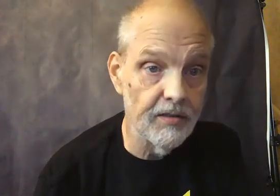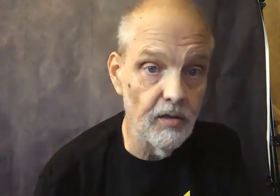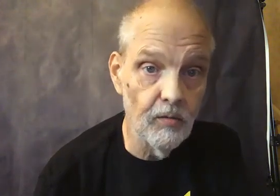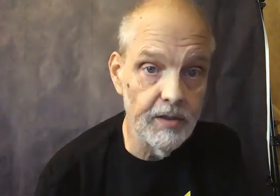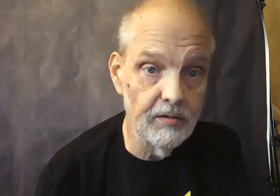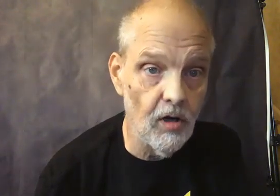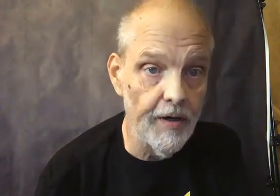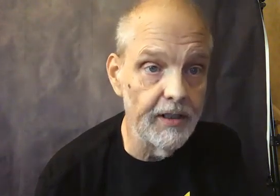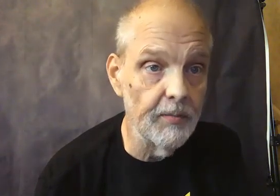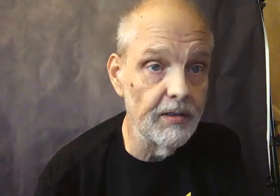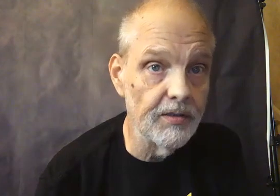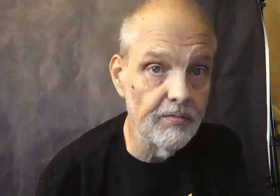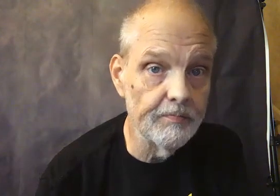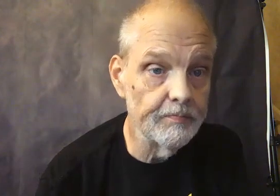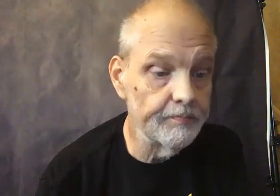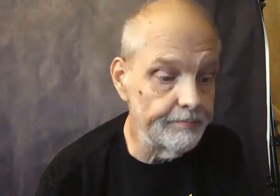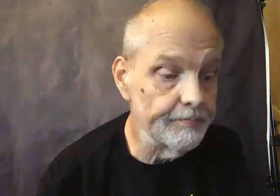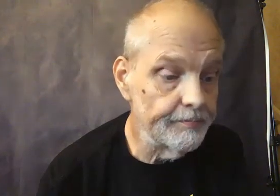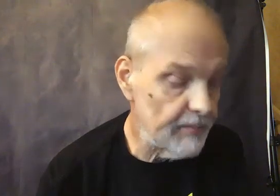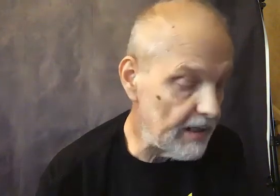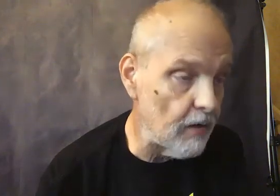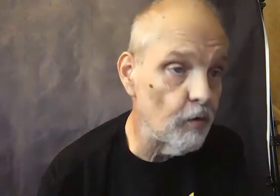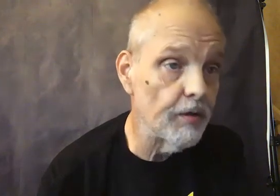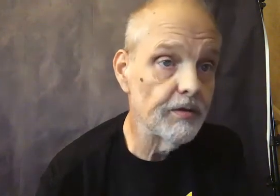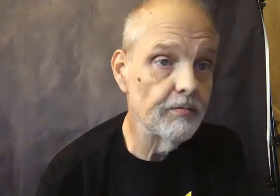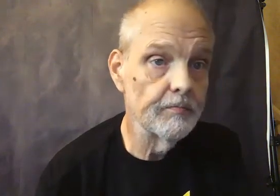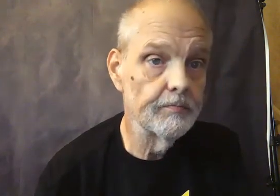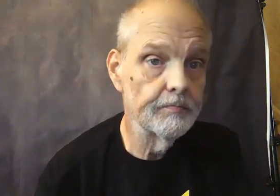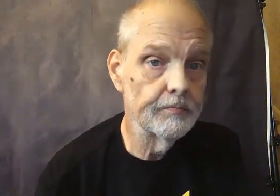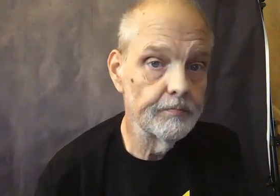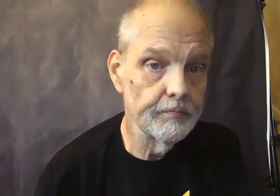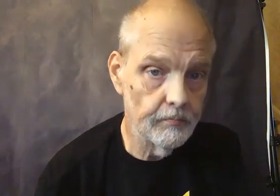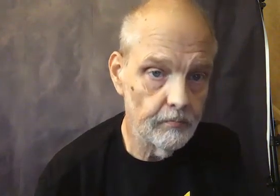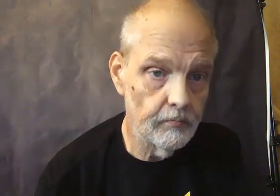know what RID means and how it works.